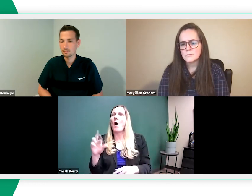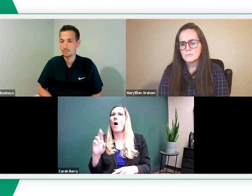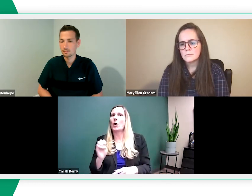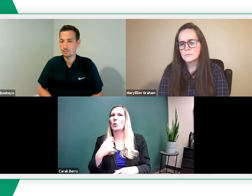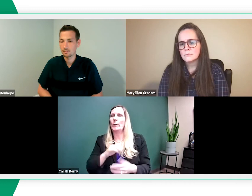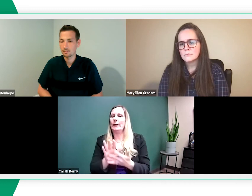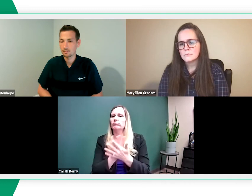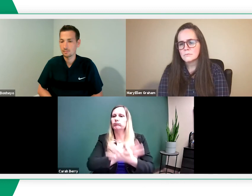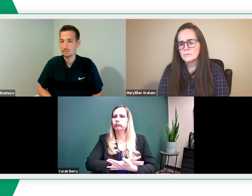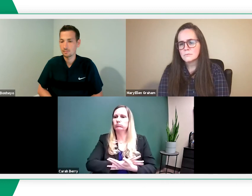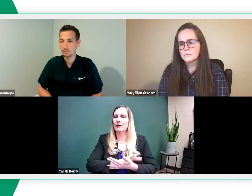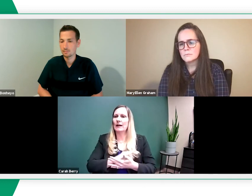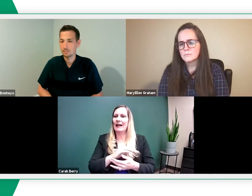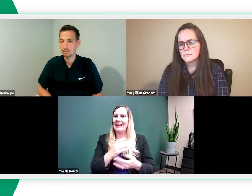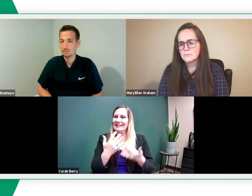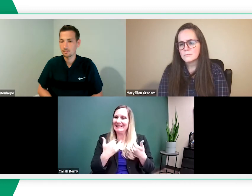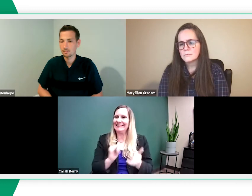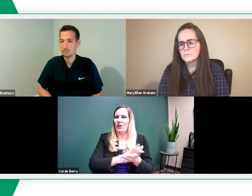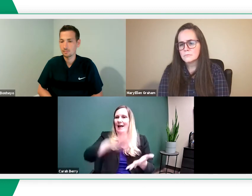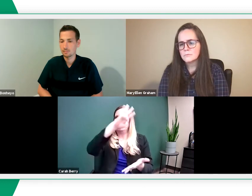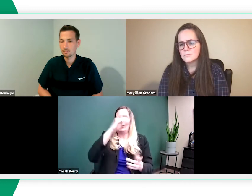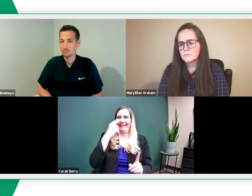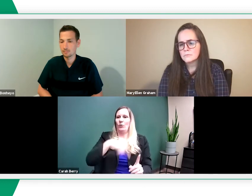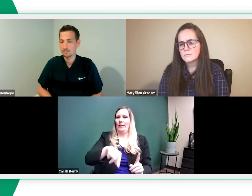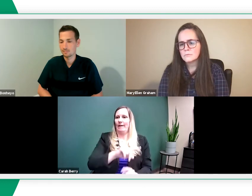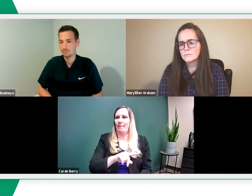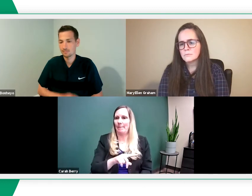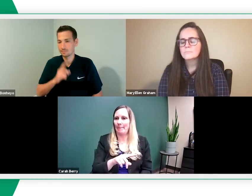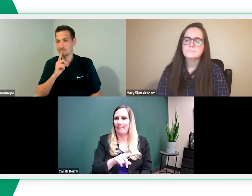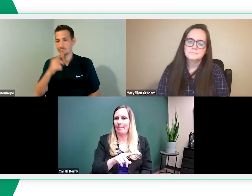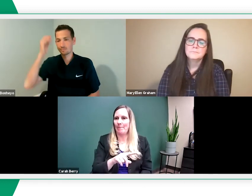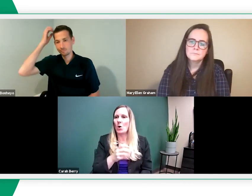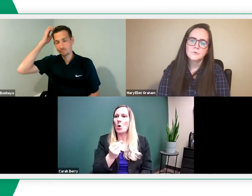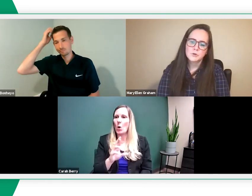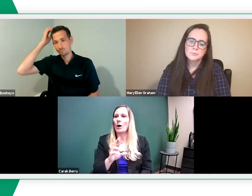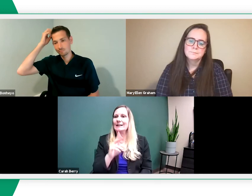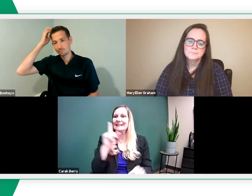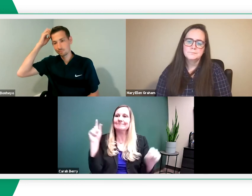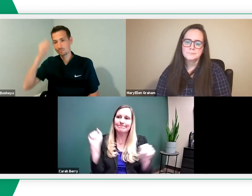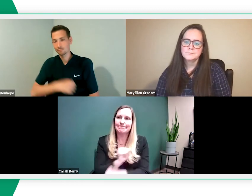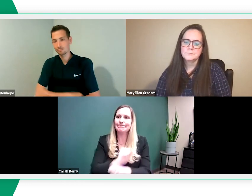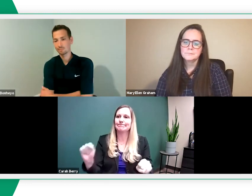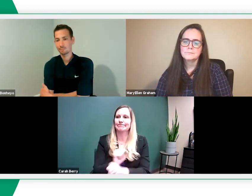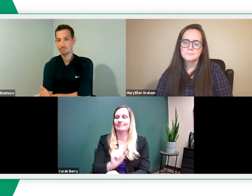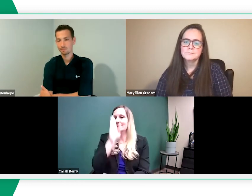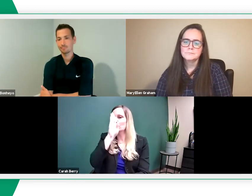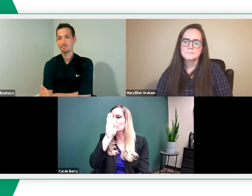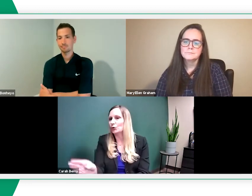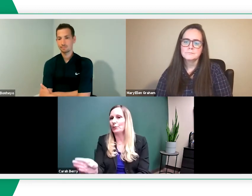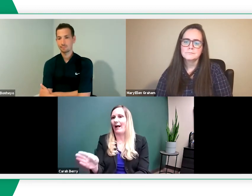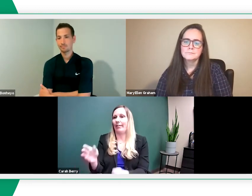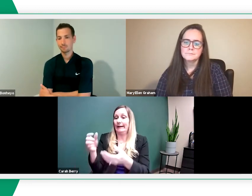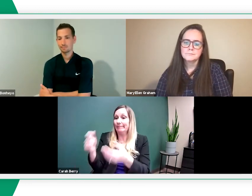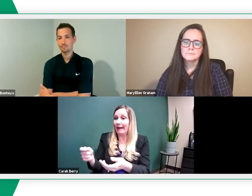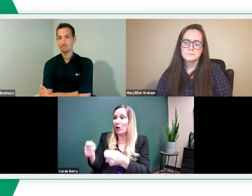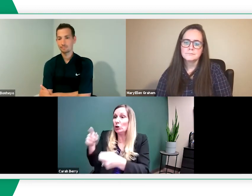games for your to smile and have fun, but it's still academic for all of them,